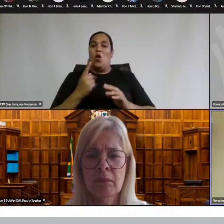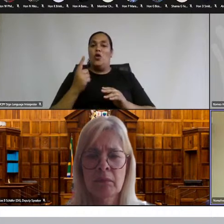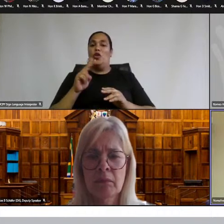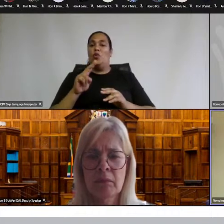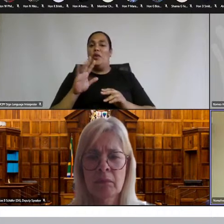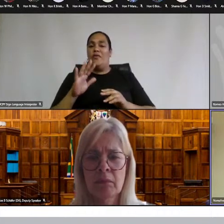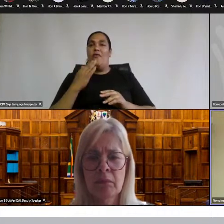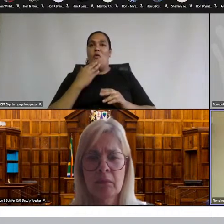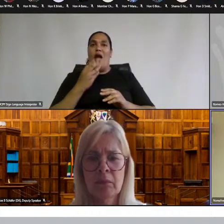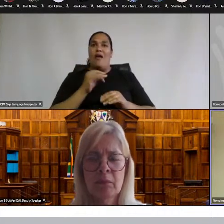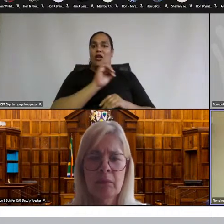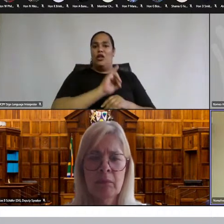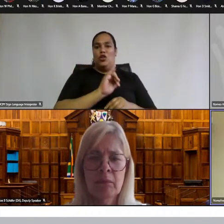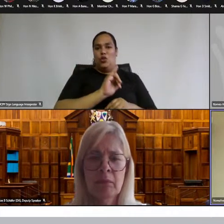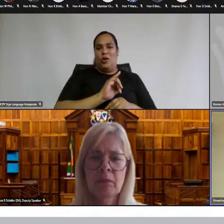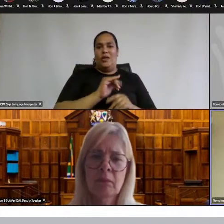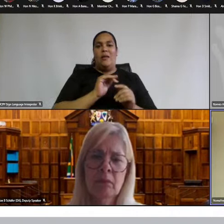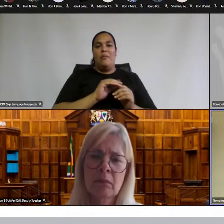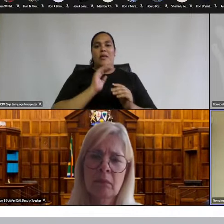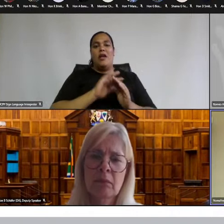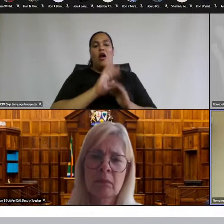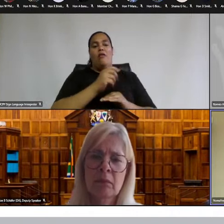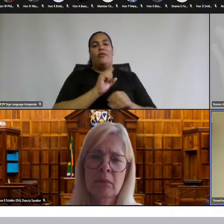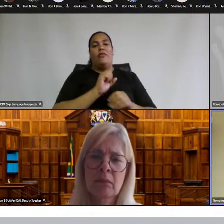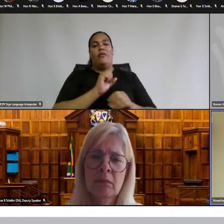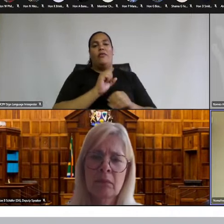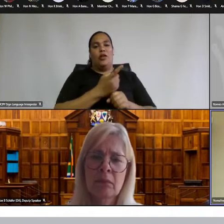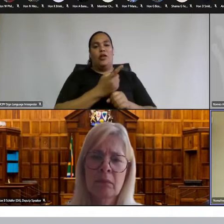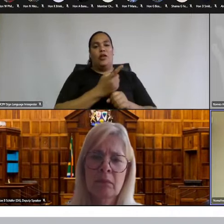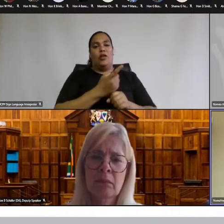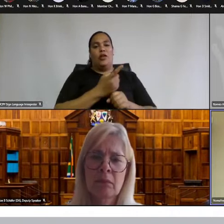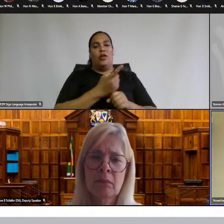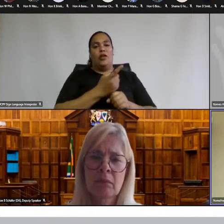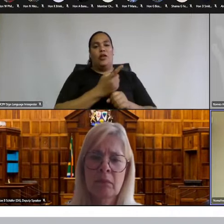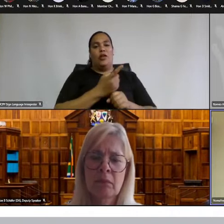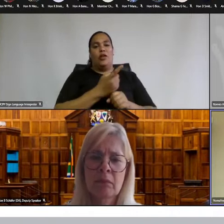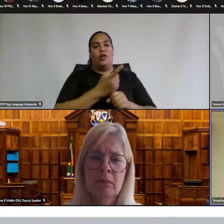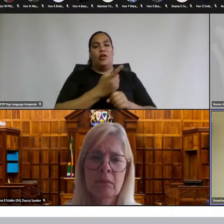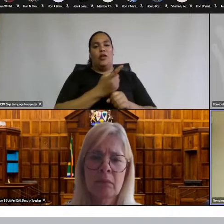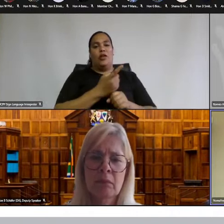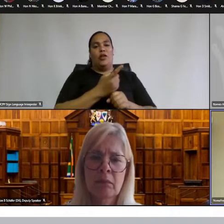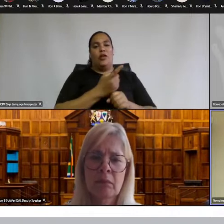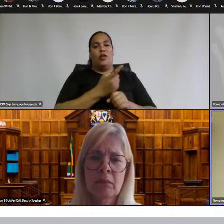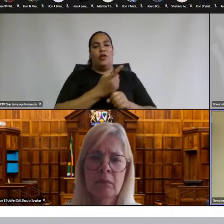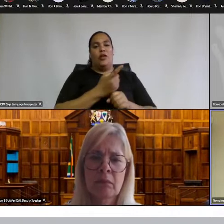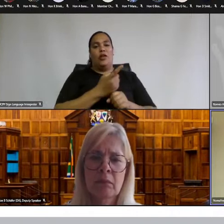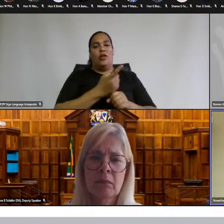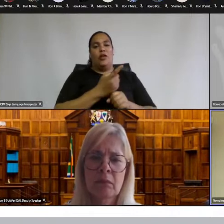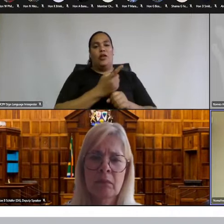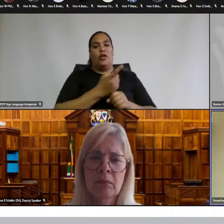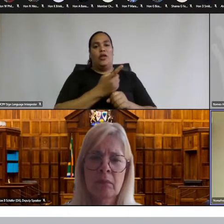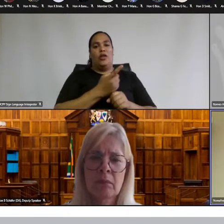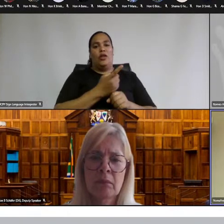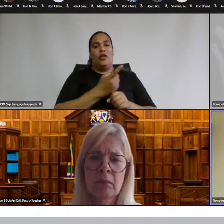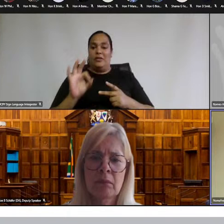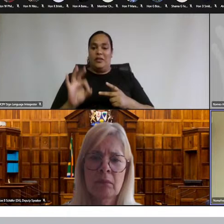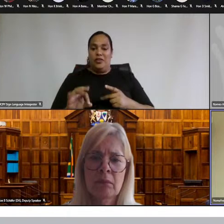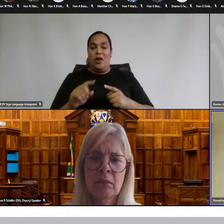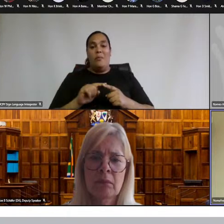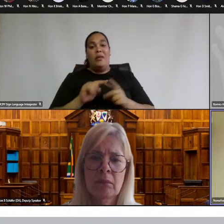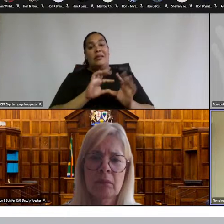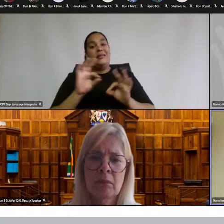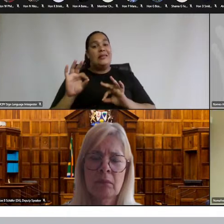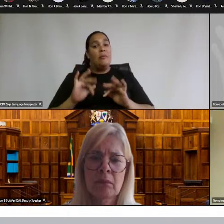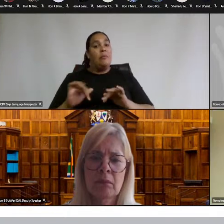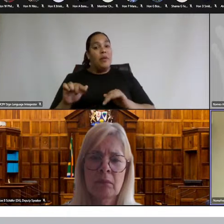are insured, which is after Gauteng, at least we are the second highest for the for insured population at that percentage. But those